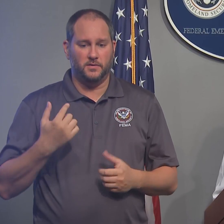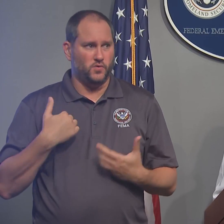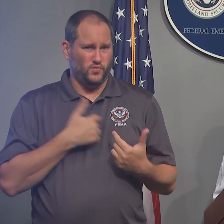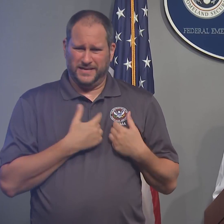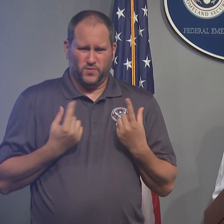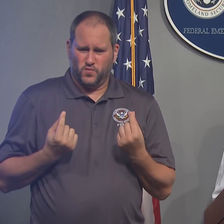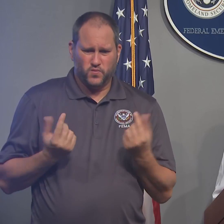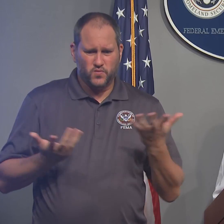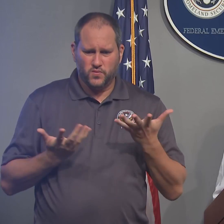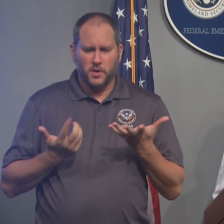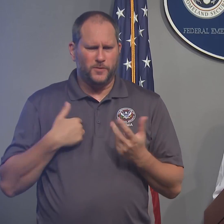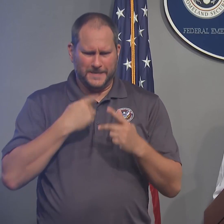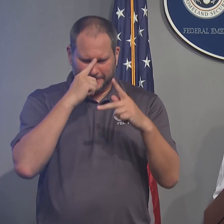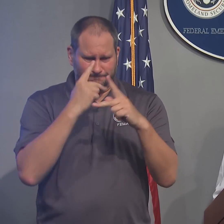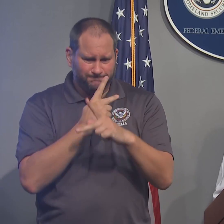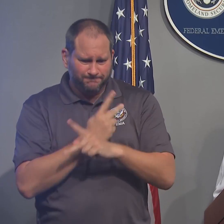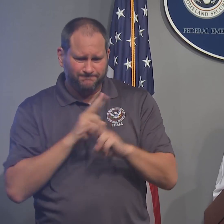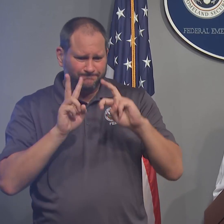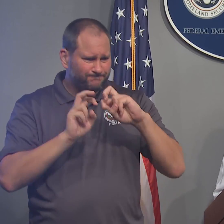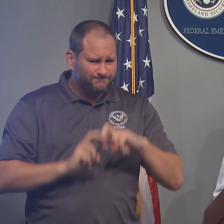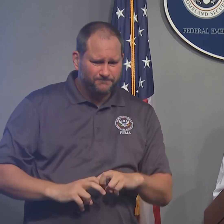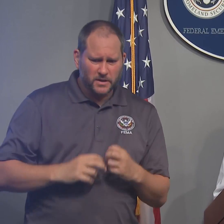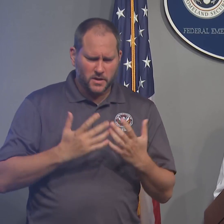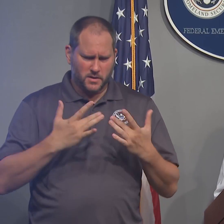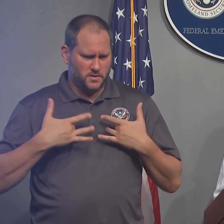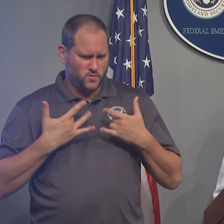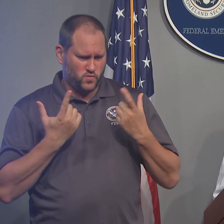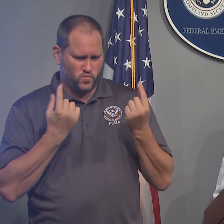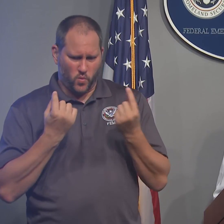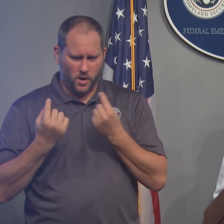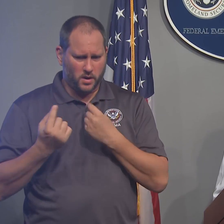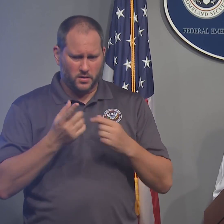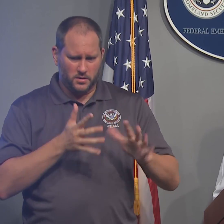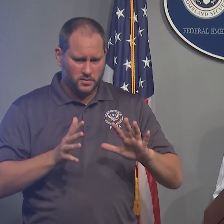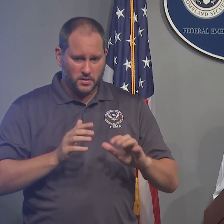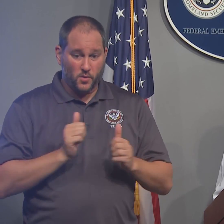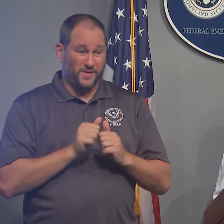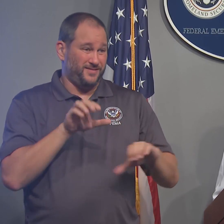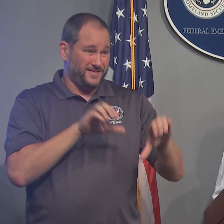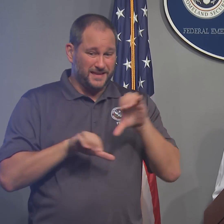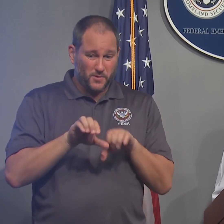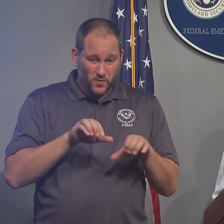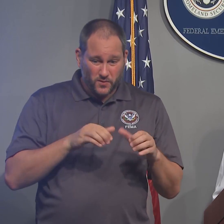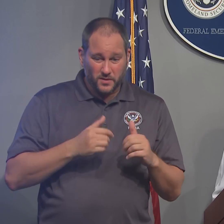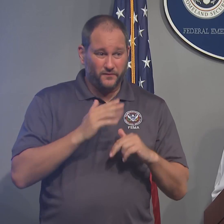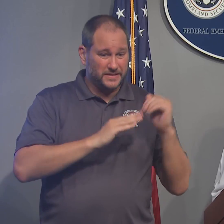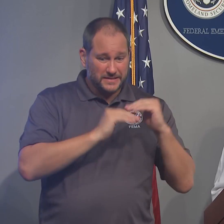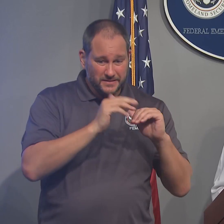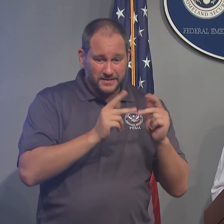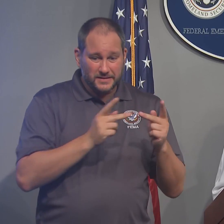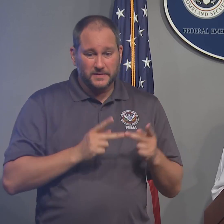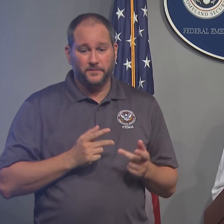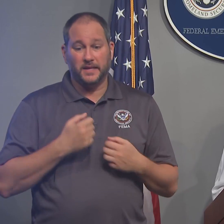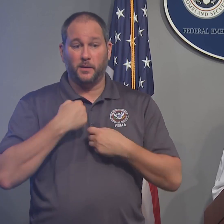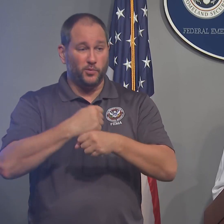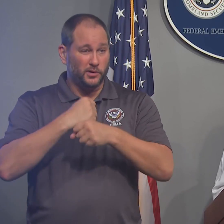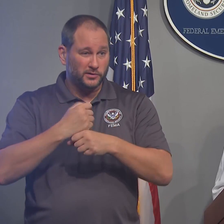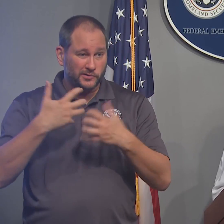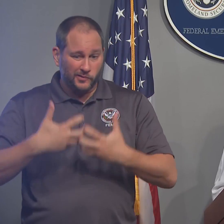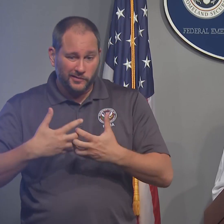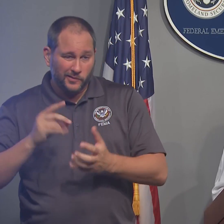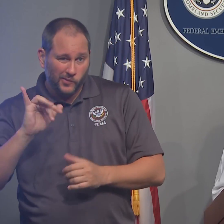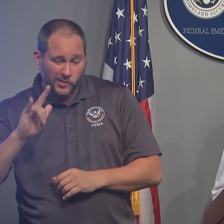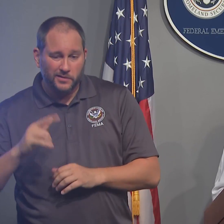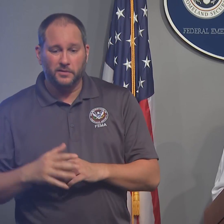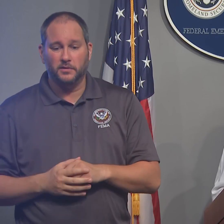of preparation at chemical, oil, and production facilities that may be in the path of the storm, and to identify any